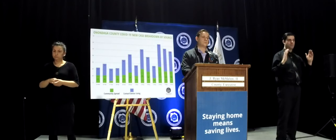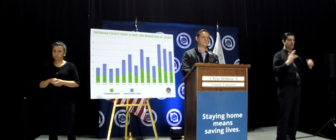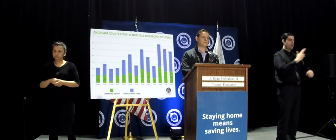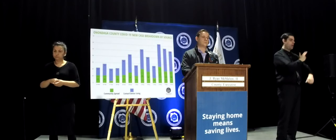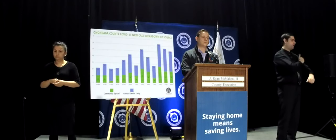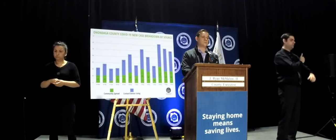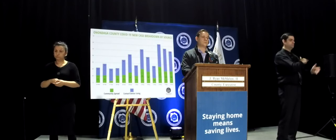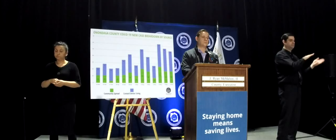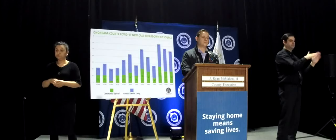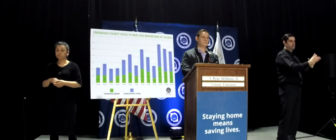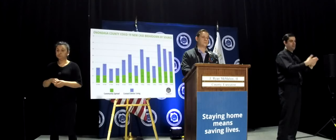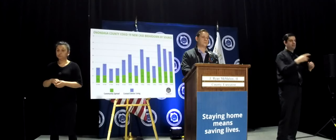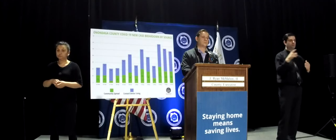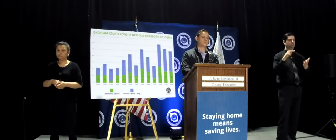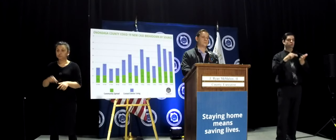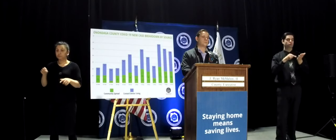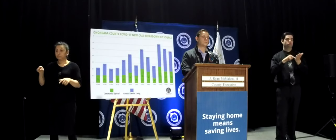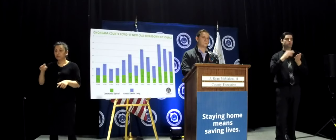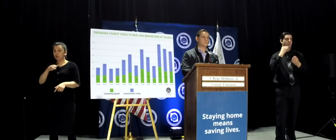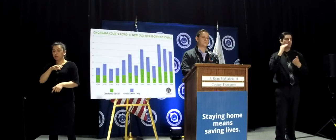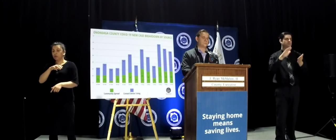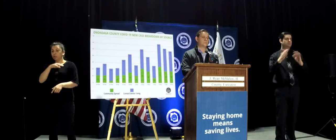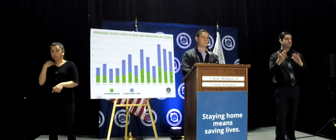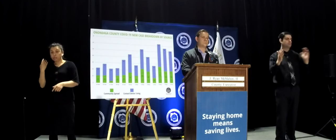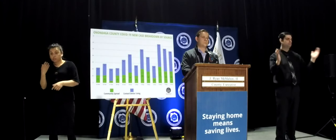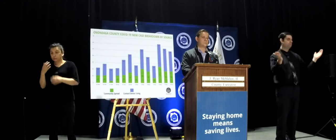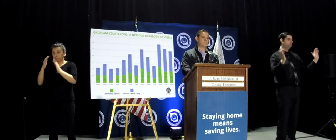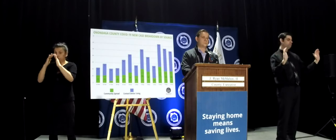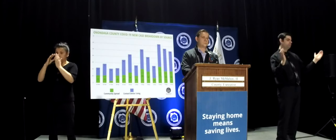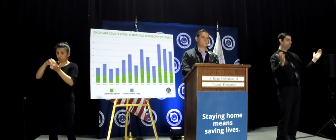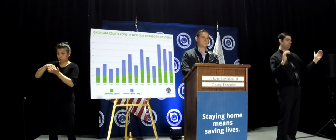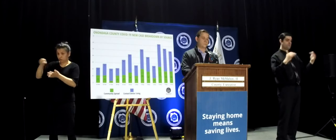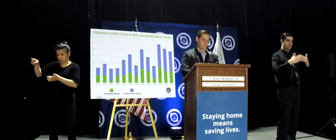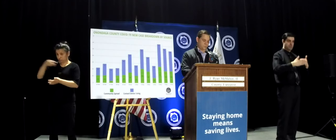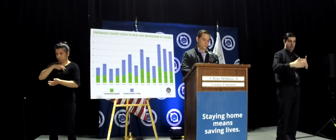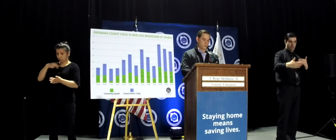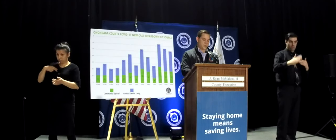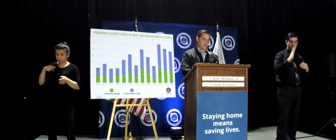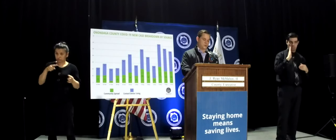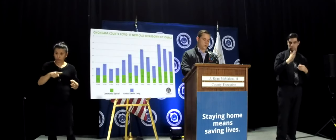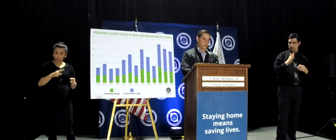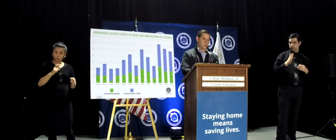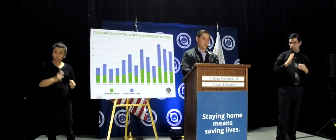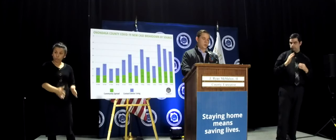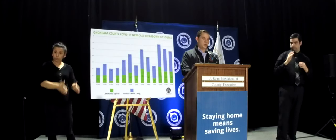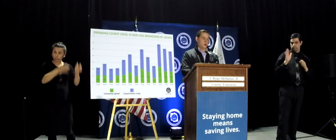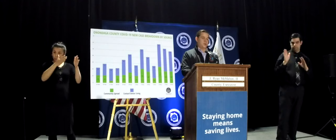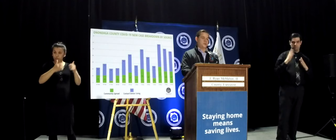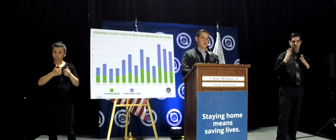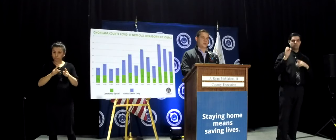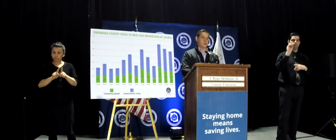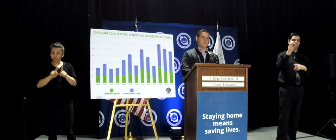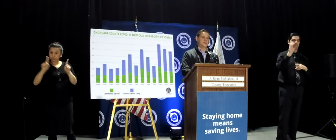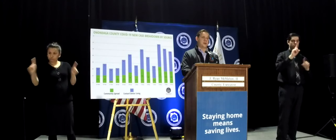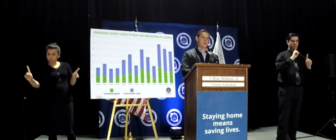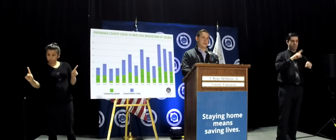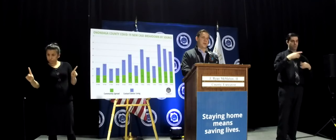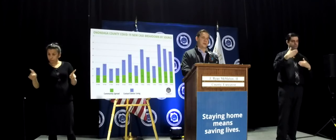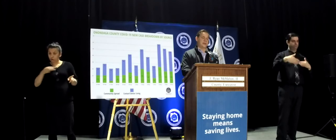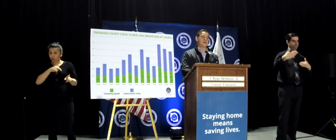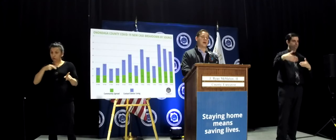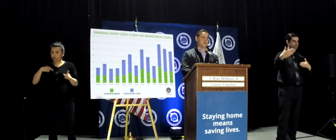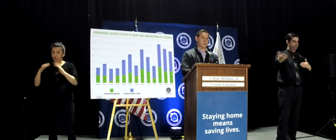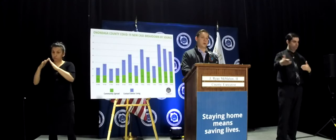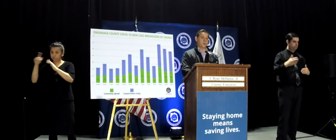permanent change to the way deaths are being reported to Onondaga County and how you're reporting them to the public? Yeah, so we'll go to the state's website every